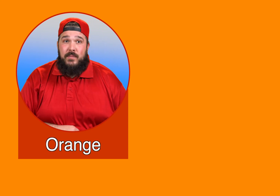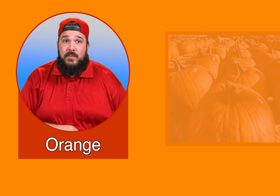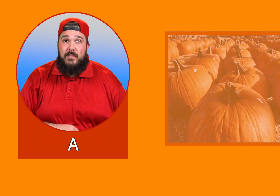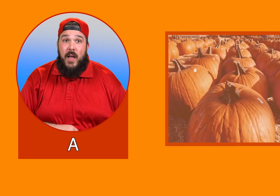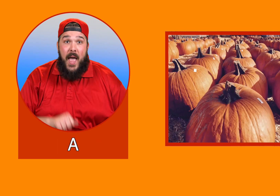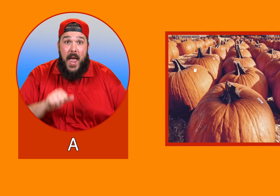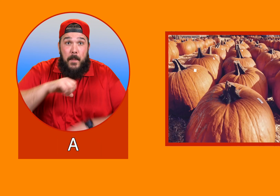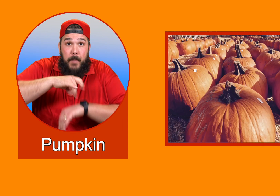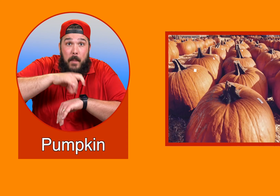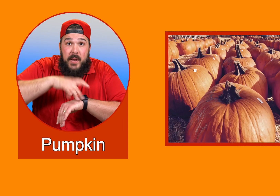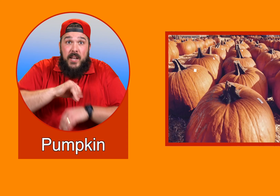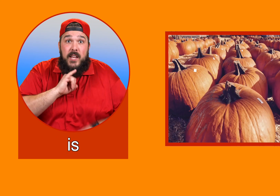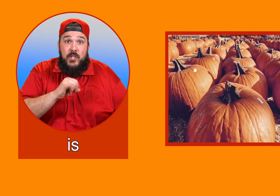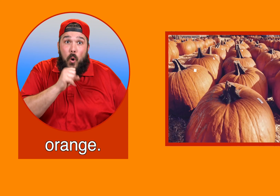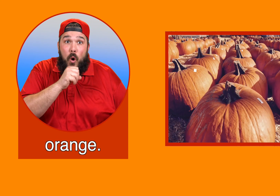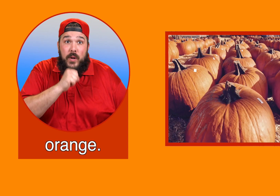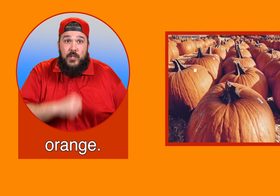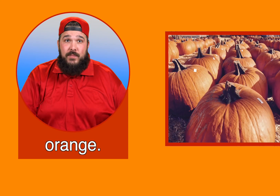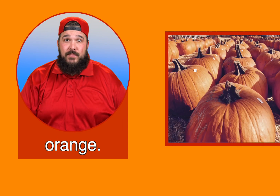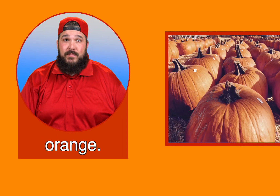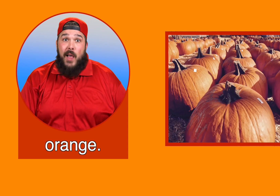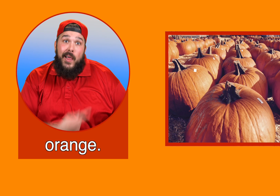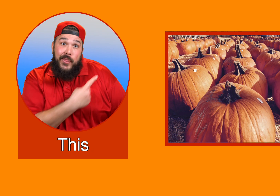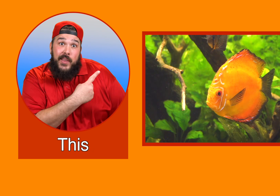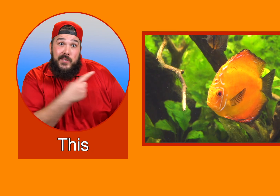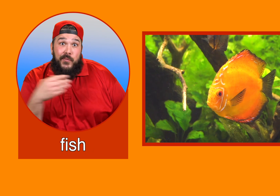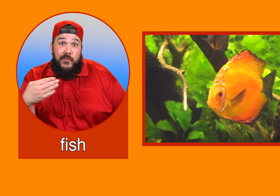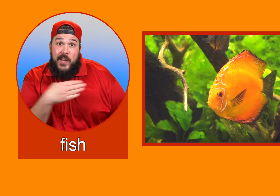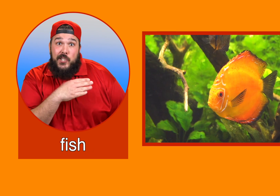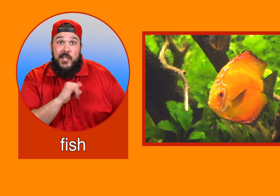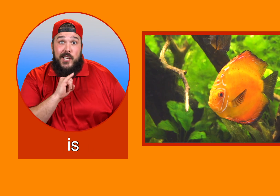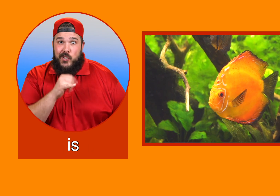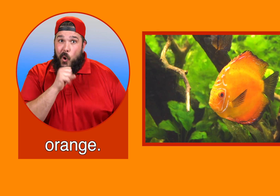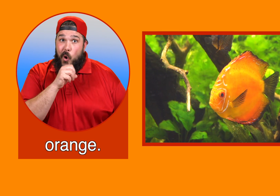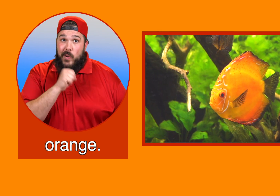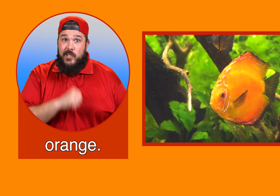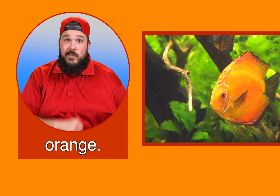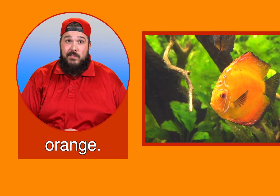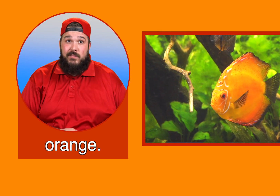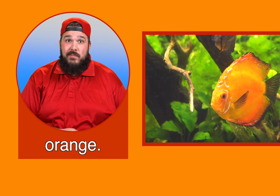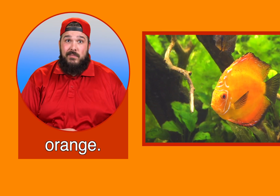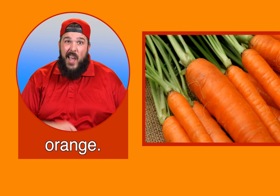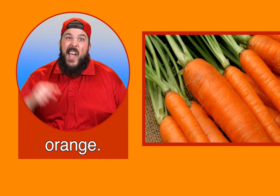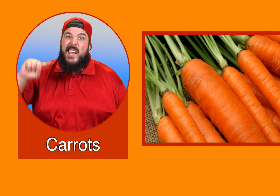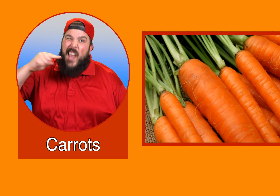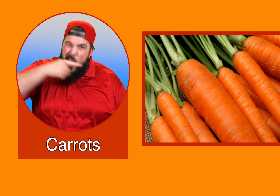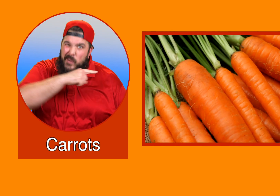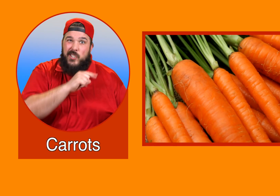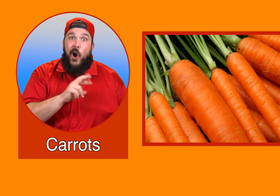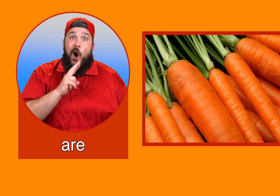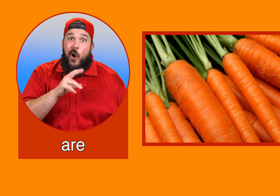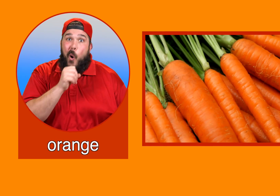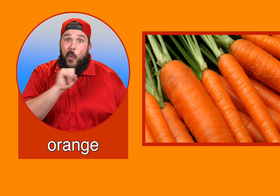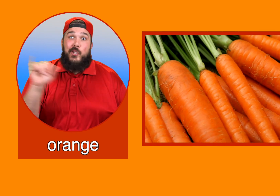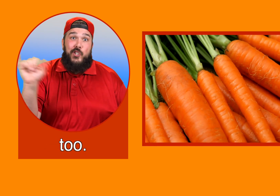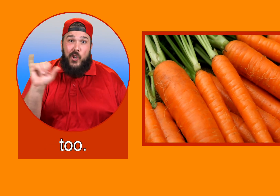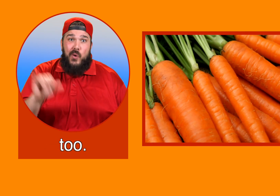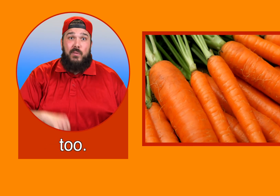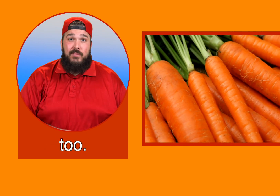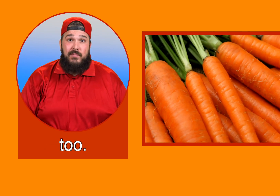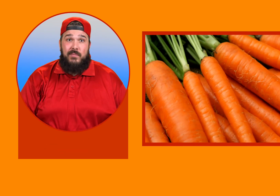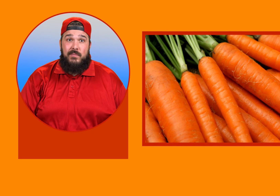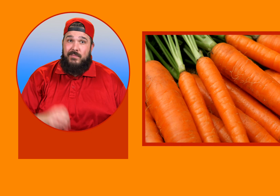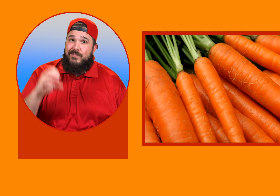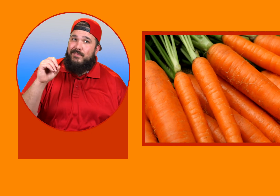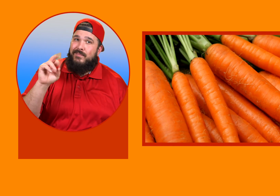Orange. A pumpkin is orange. This fish is orange. Carrots are orange